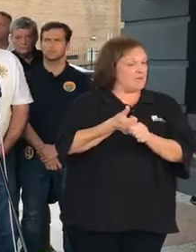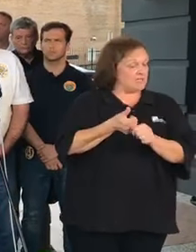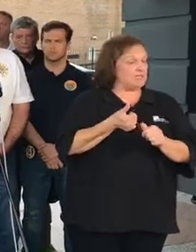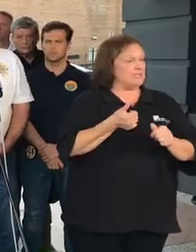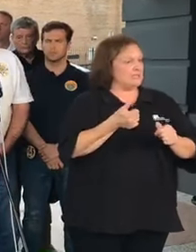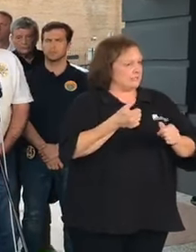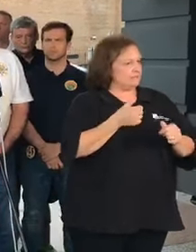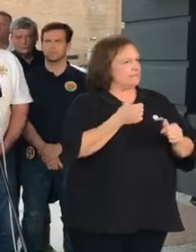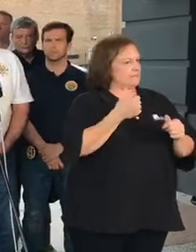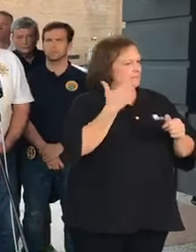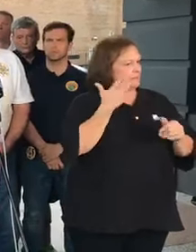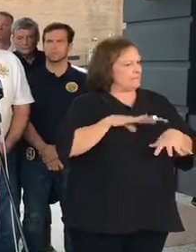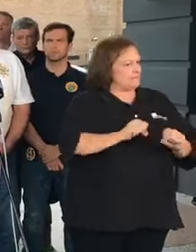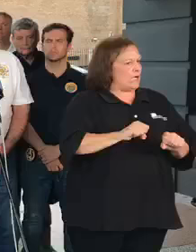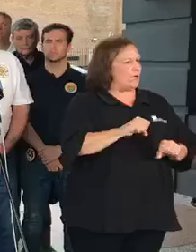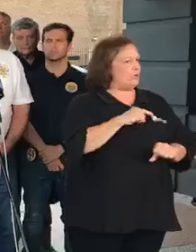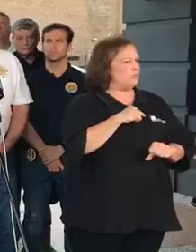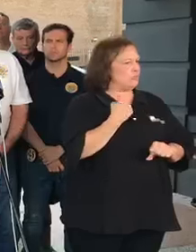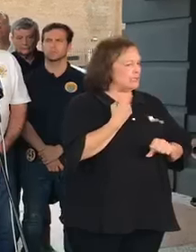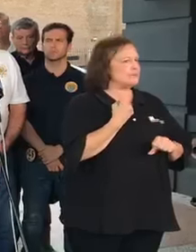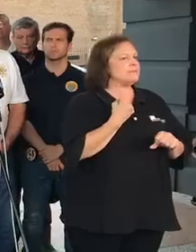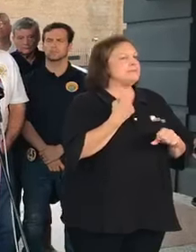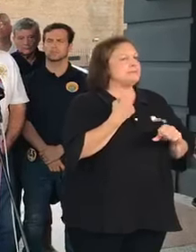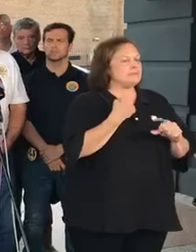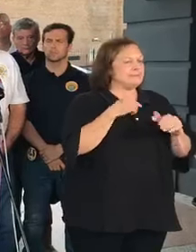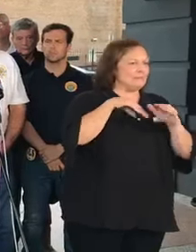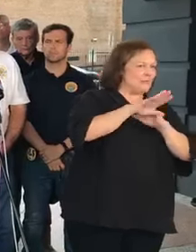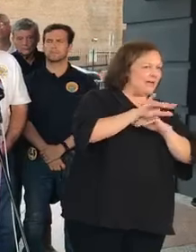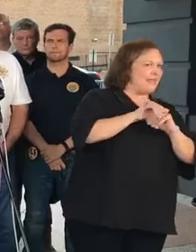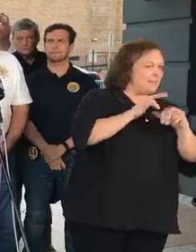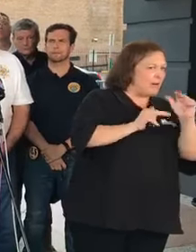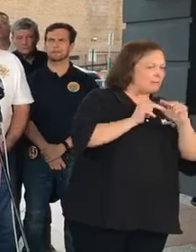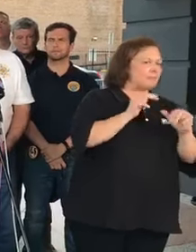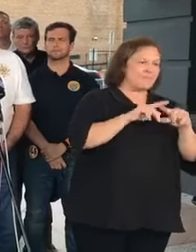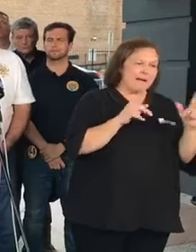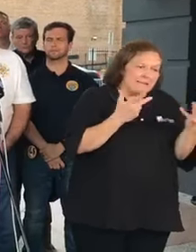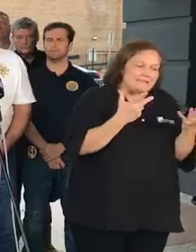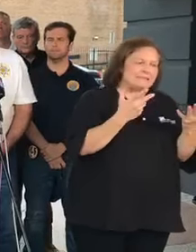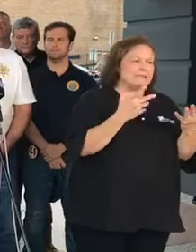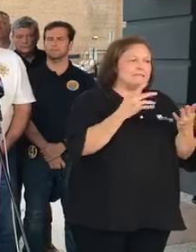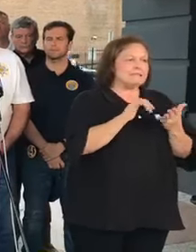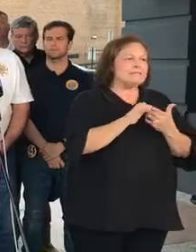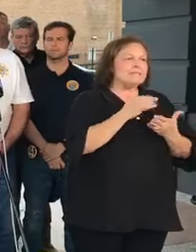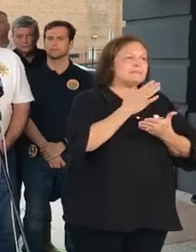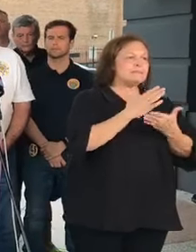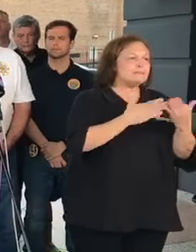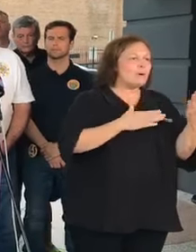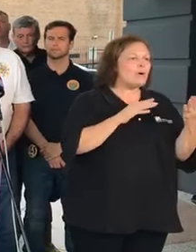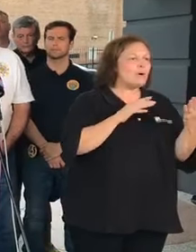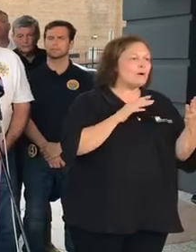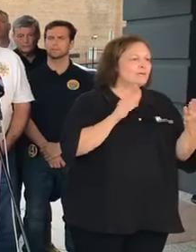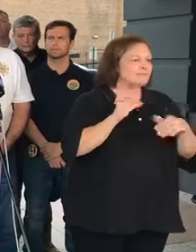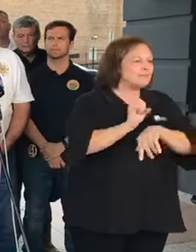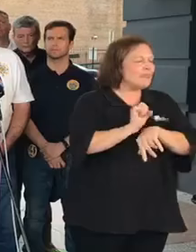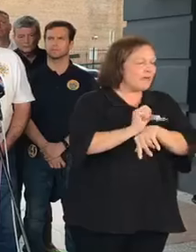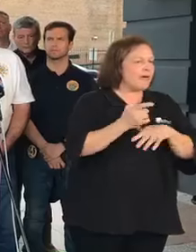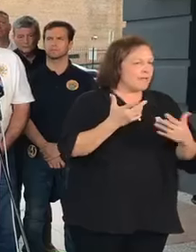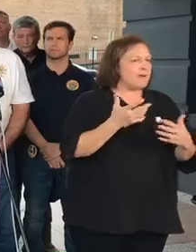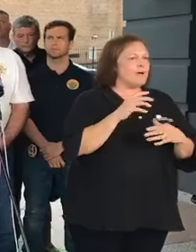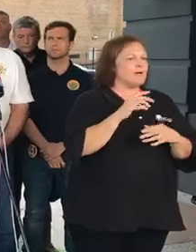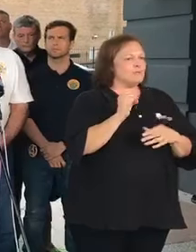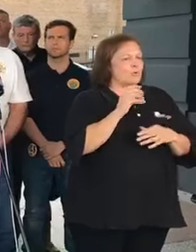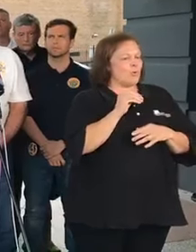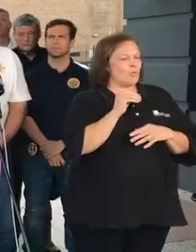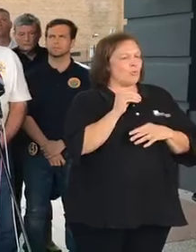job done, but people need to understand that is the type of thing we're dealing with. You see the size of our evacuation zone, and that